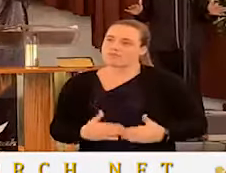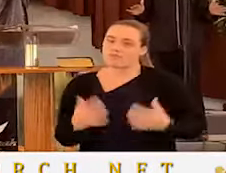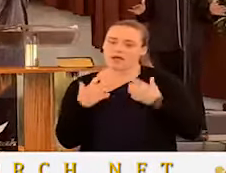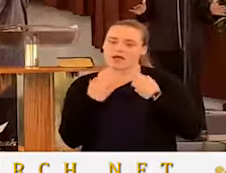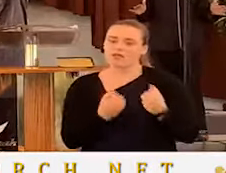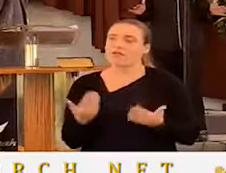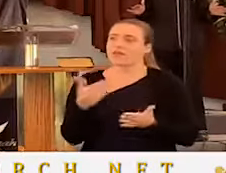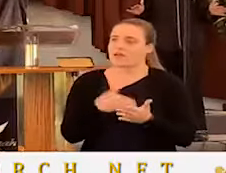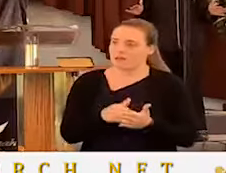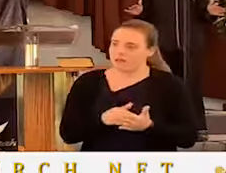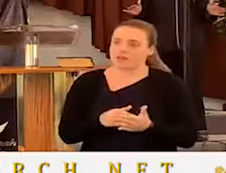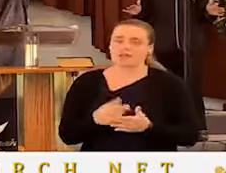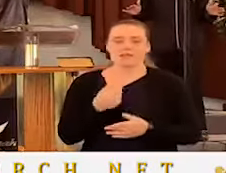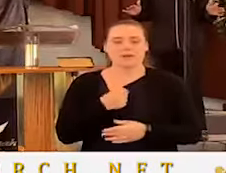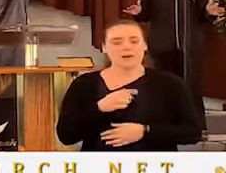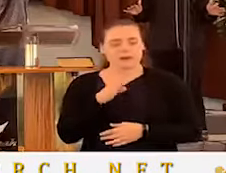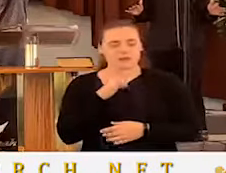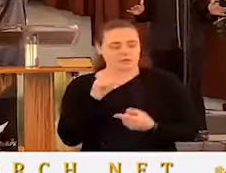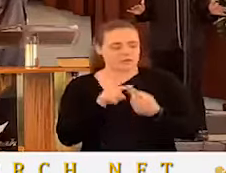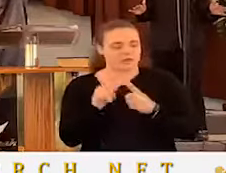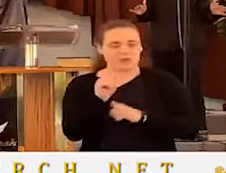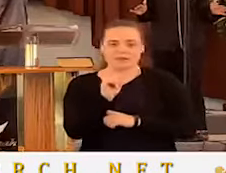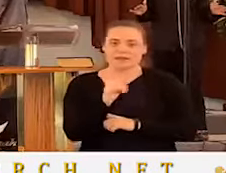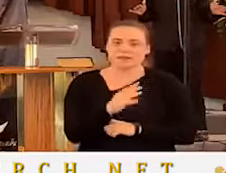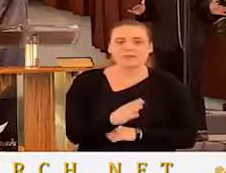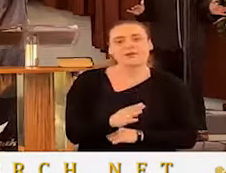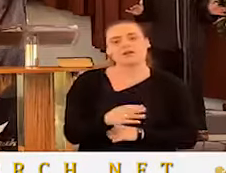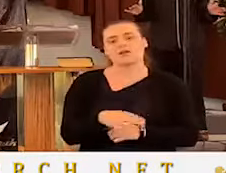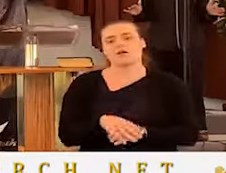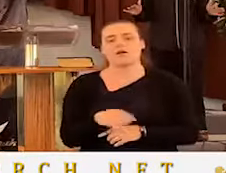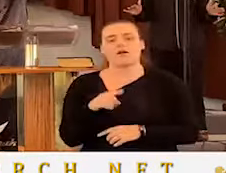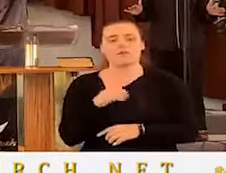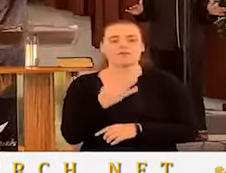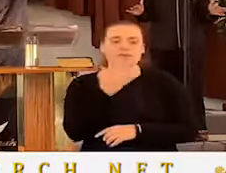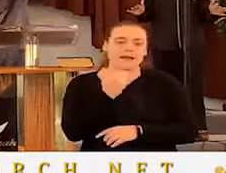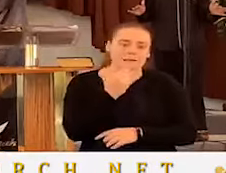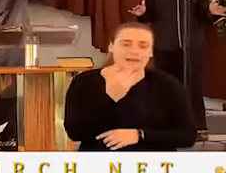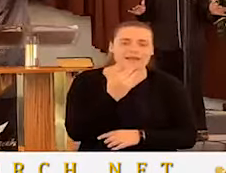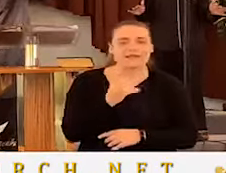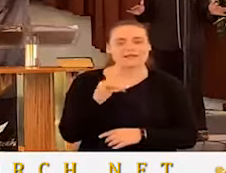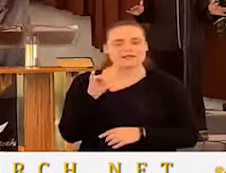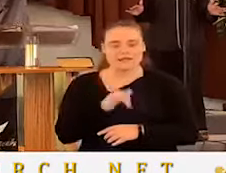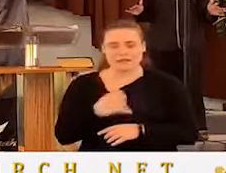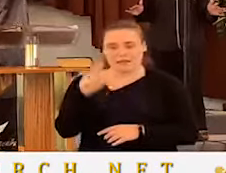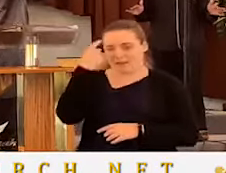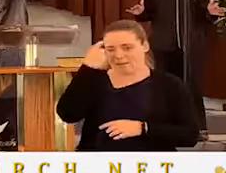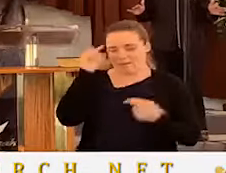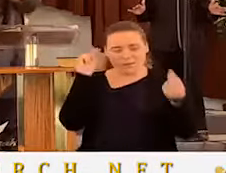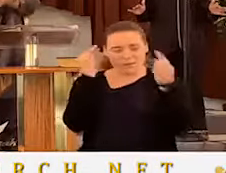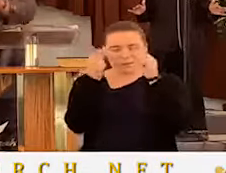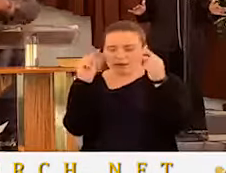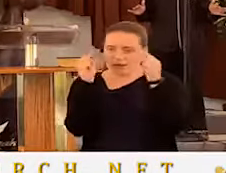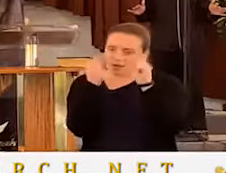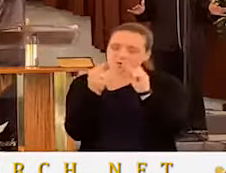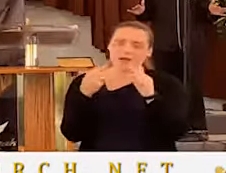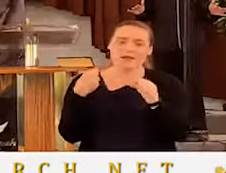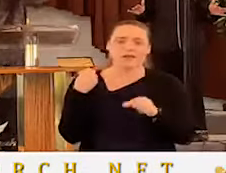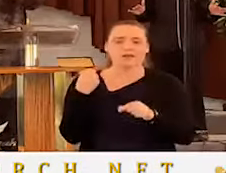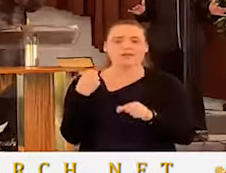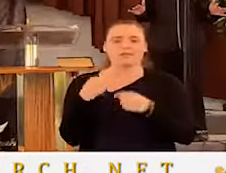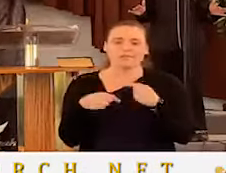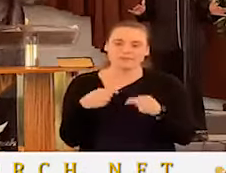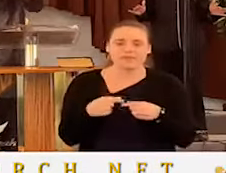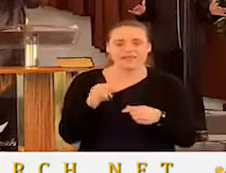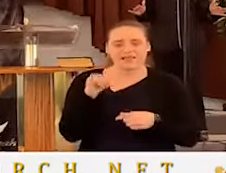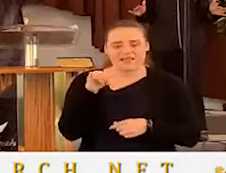to tuberculosis. I speak to diabetes. I speak to heart conditions and back conditions and migraine. I speak to sleepless nights.